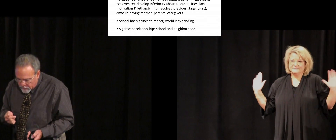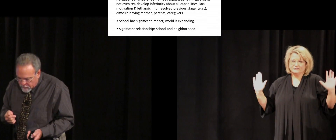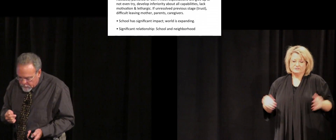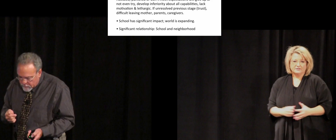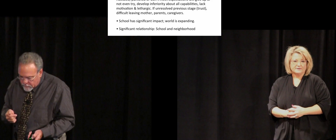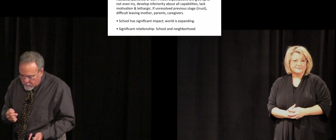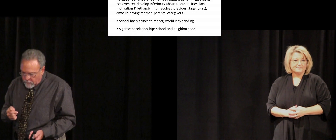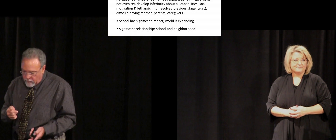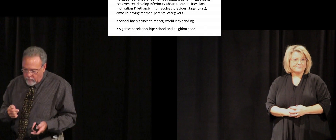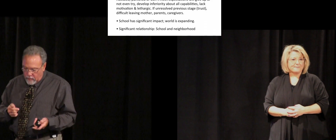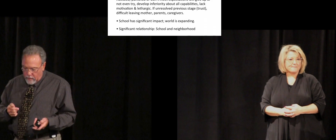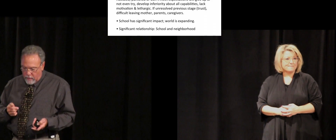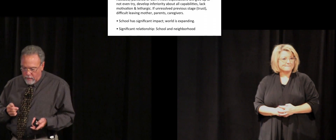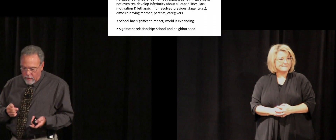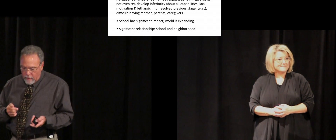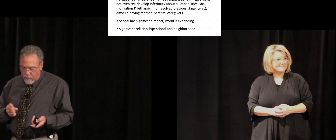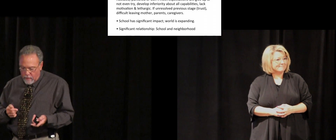in what people do.